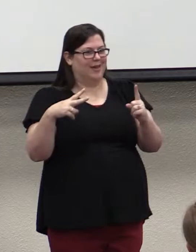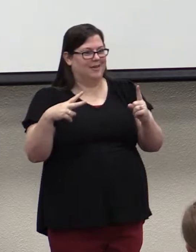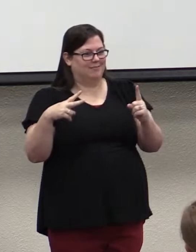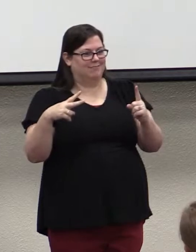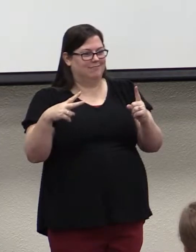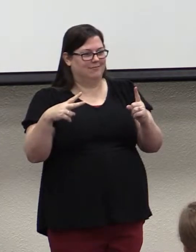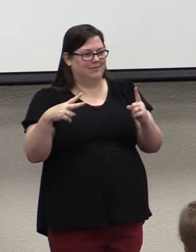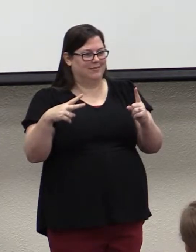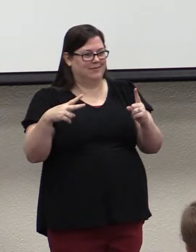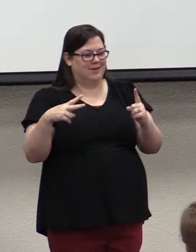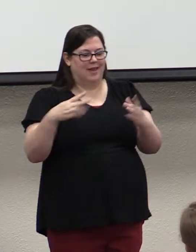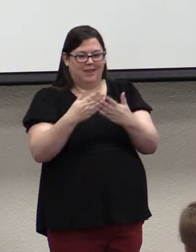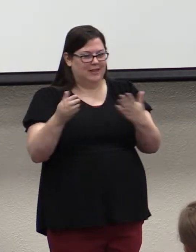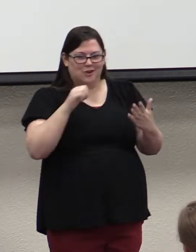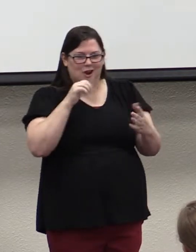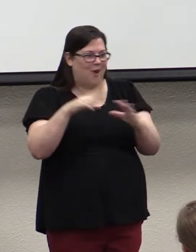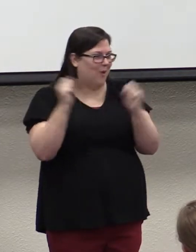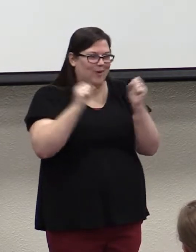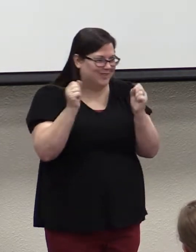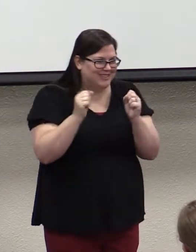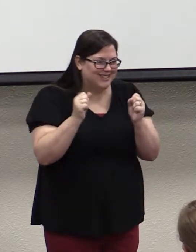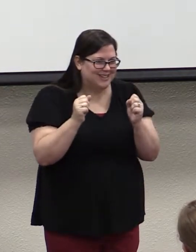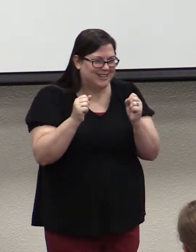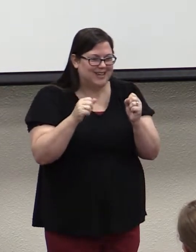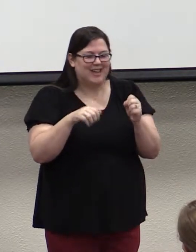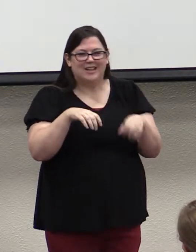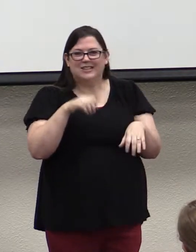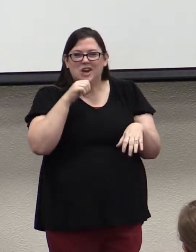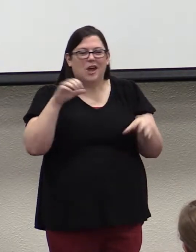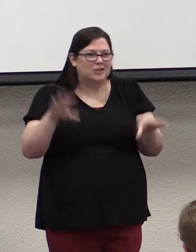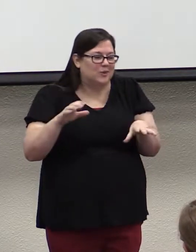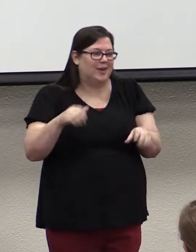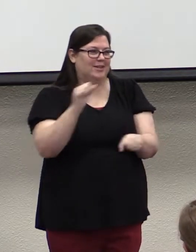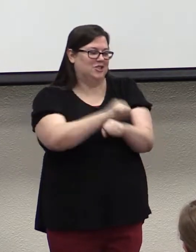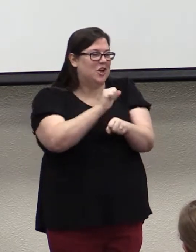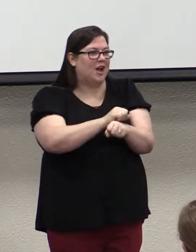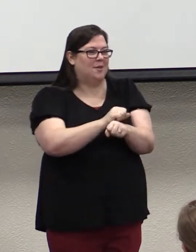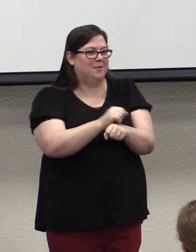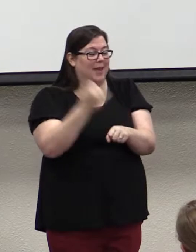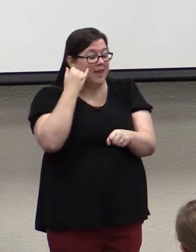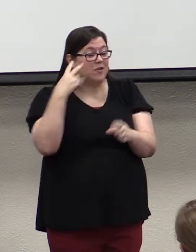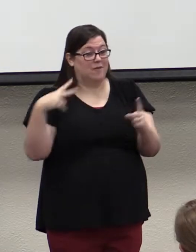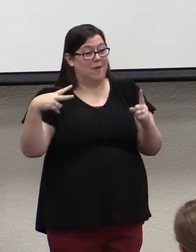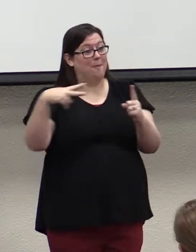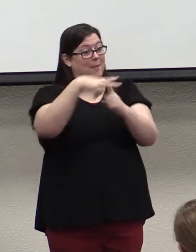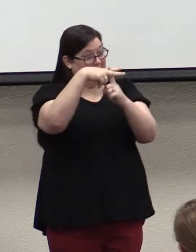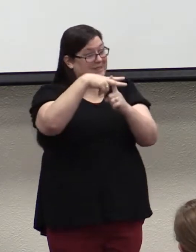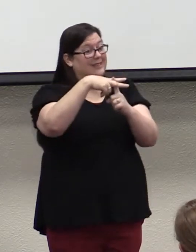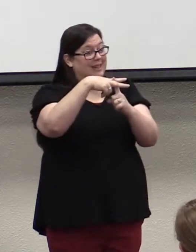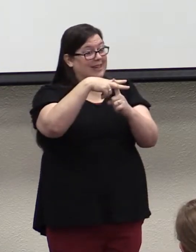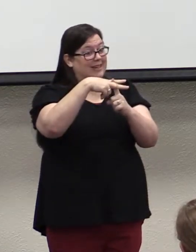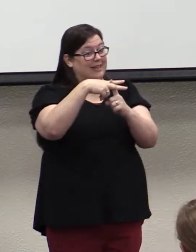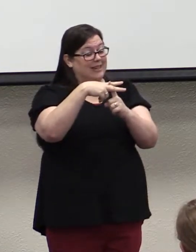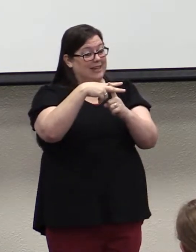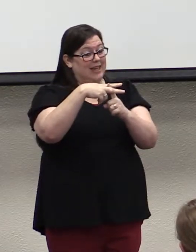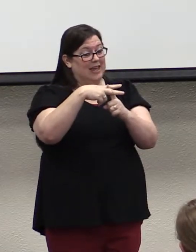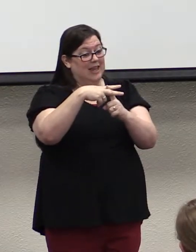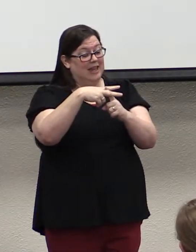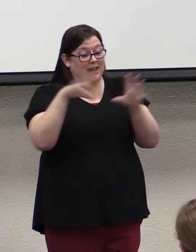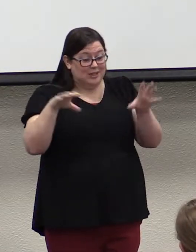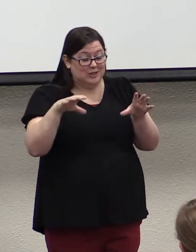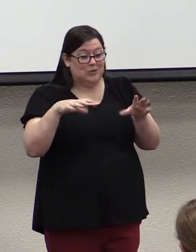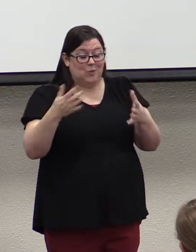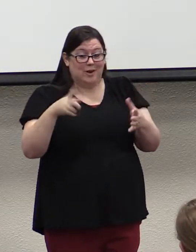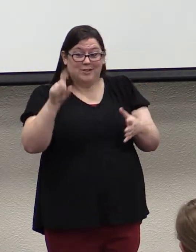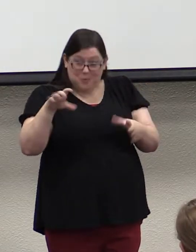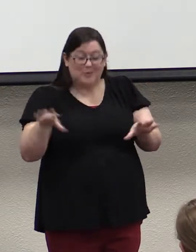cold. It's not doing its job. If you have it plugged in, it's doing what a refrigerator is supposed to